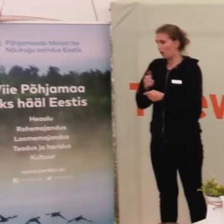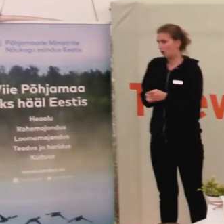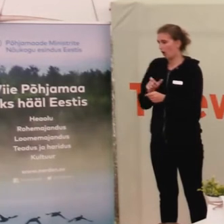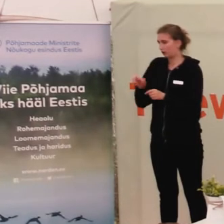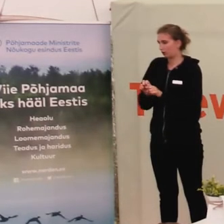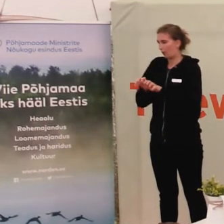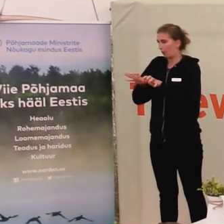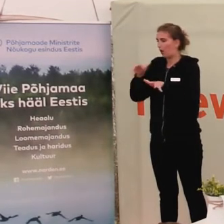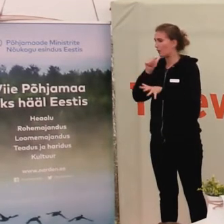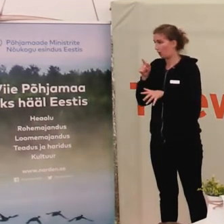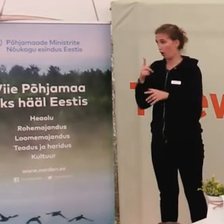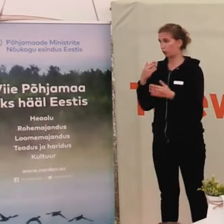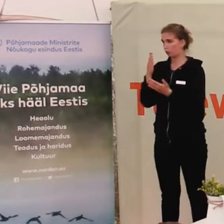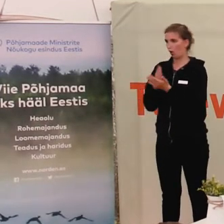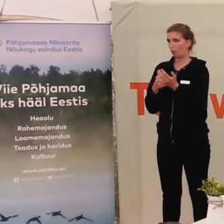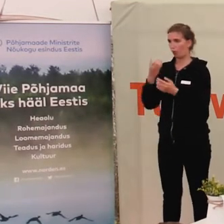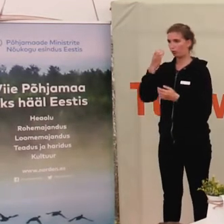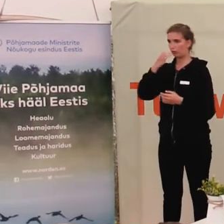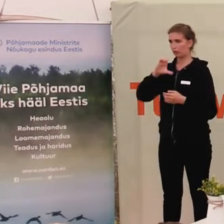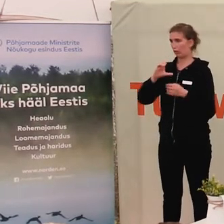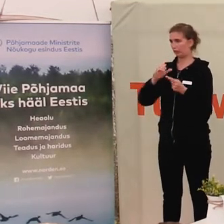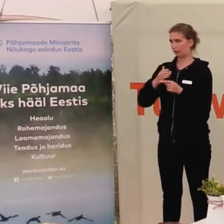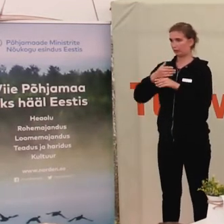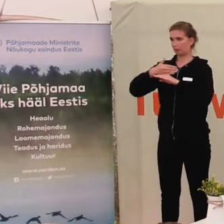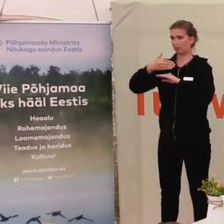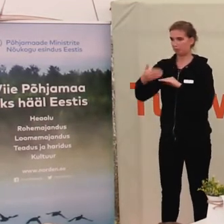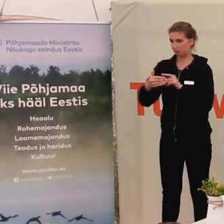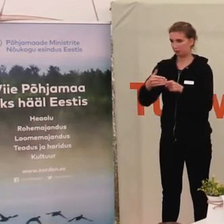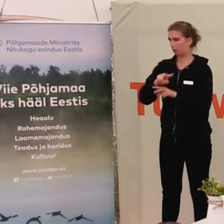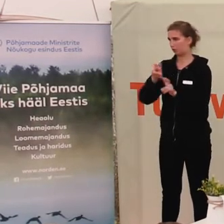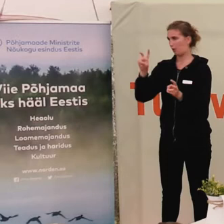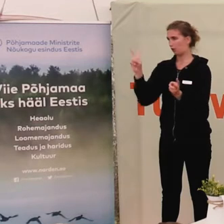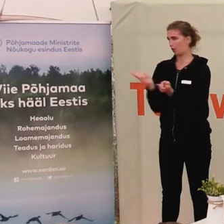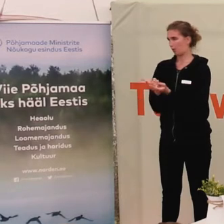century later, and still talking about it.